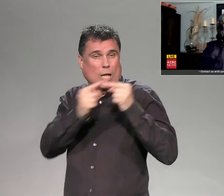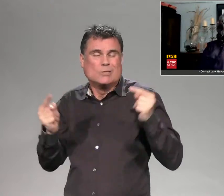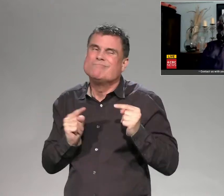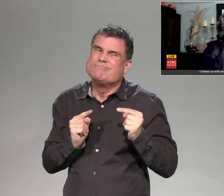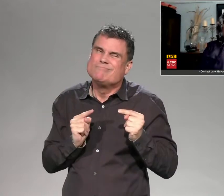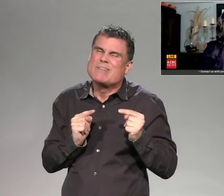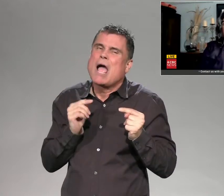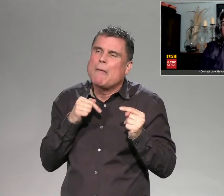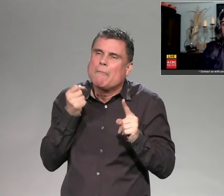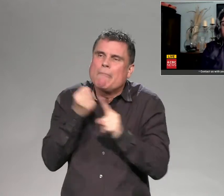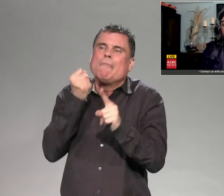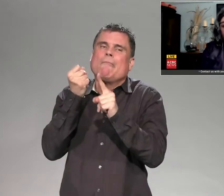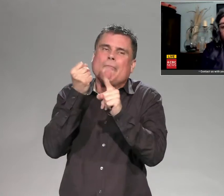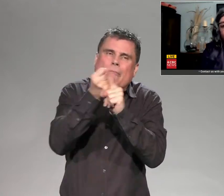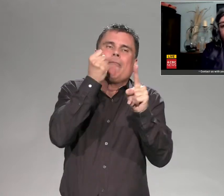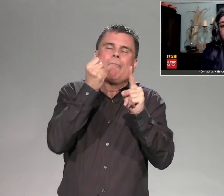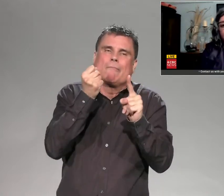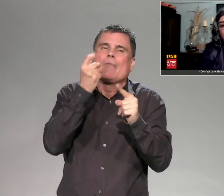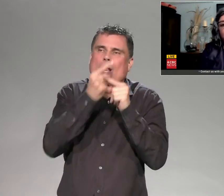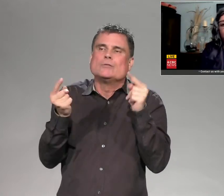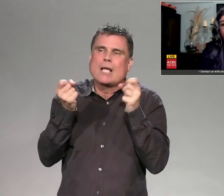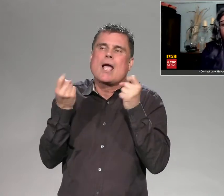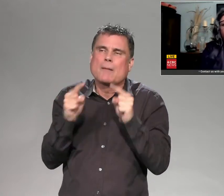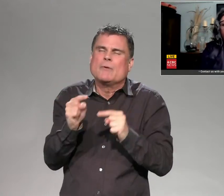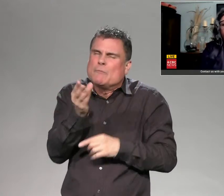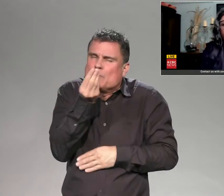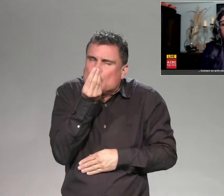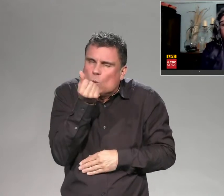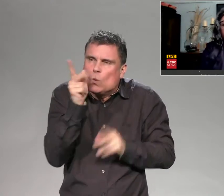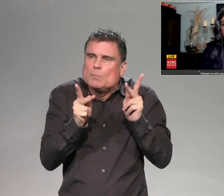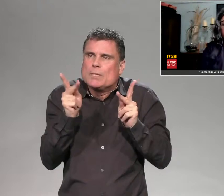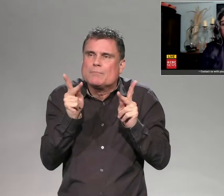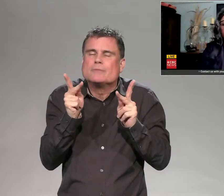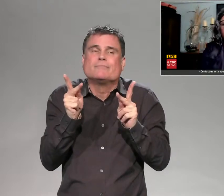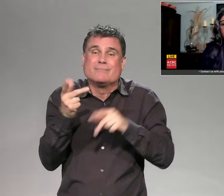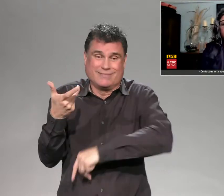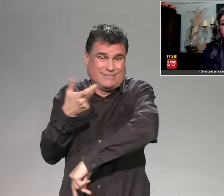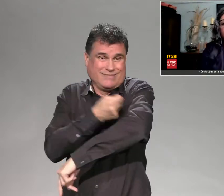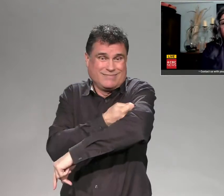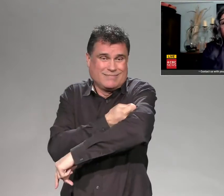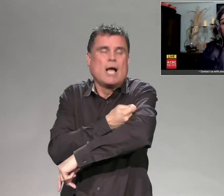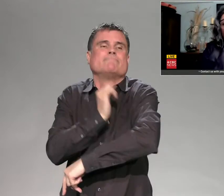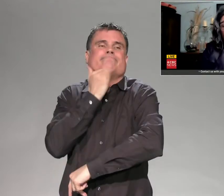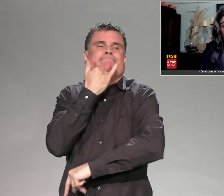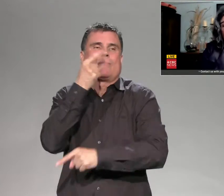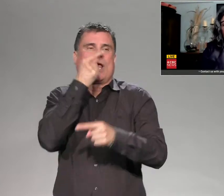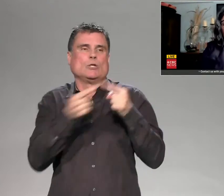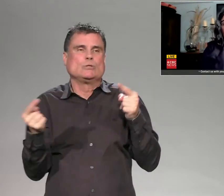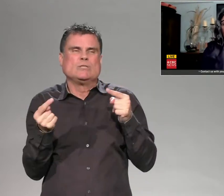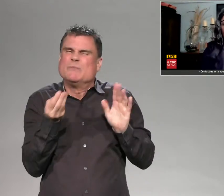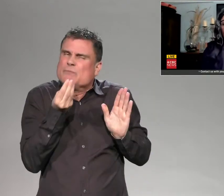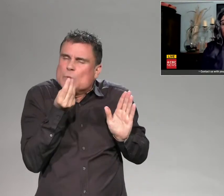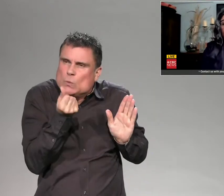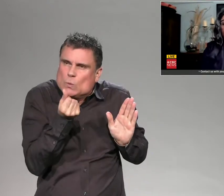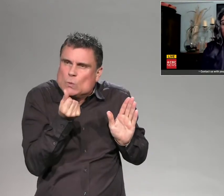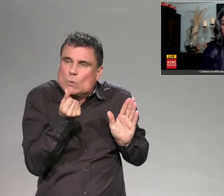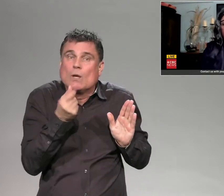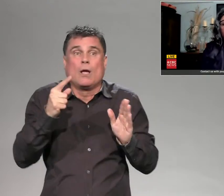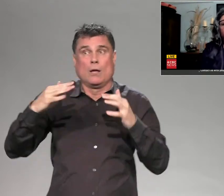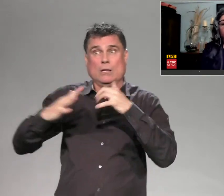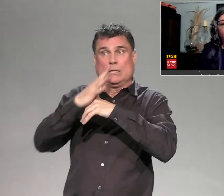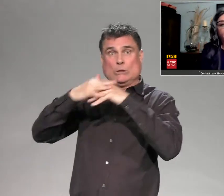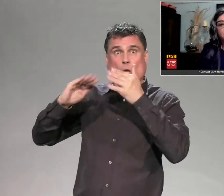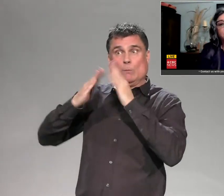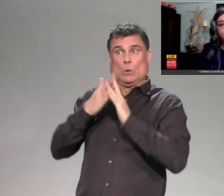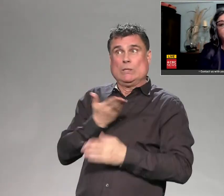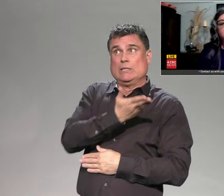the 30,000 people that we have vaccinated in First Nations communities. There has only been one allergic reaction